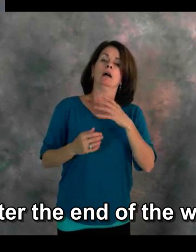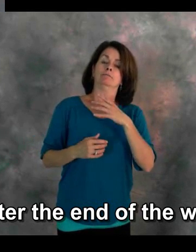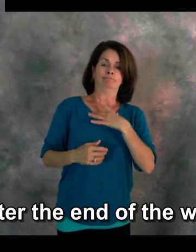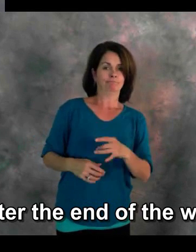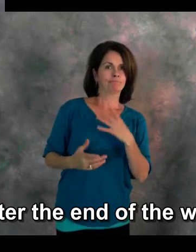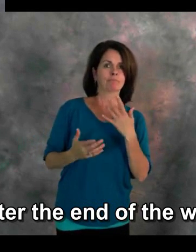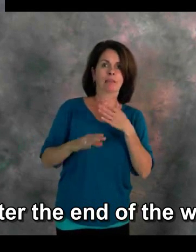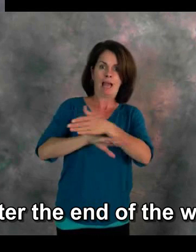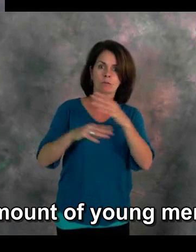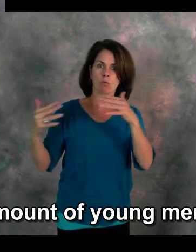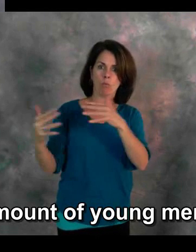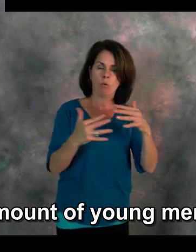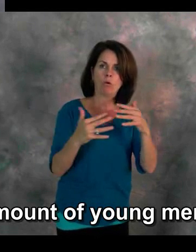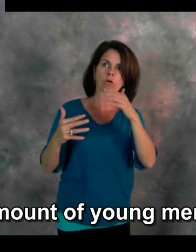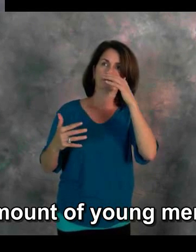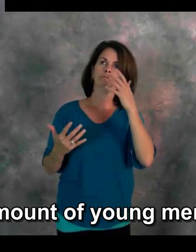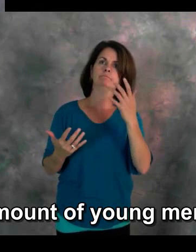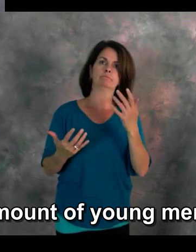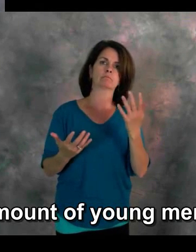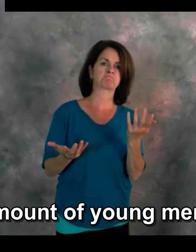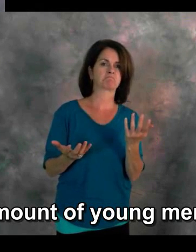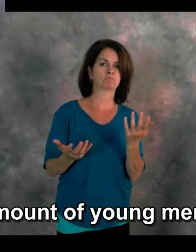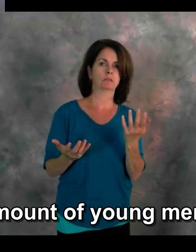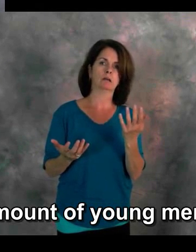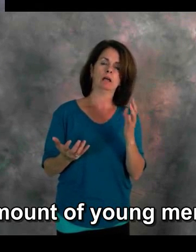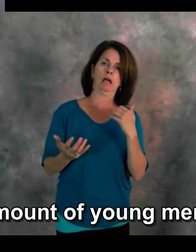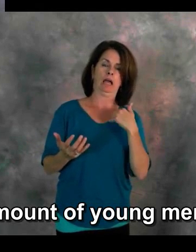the end of the war, there were